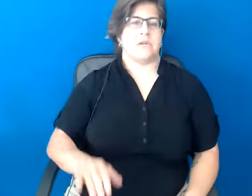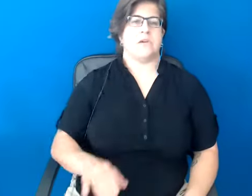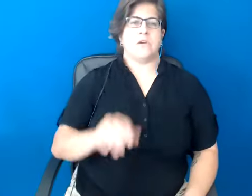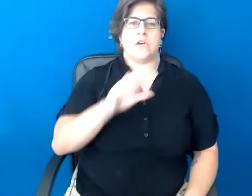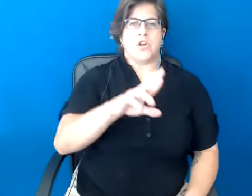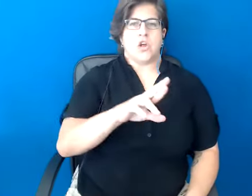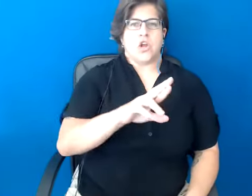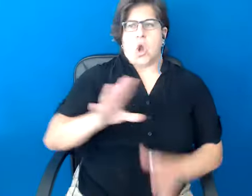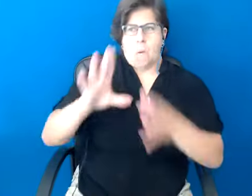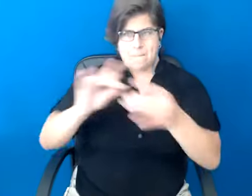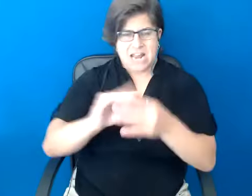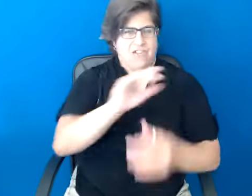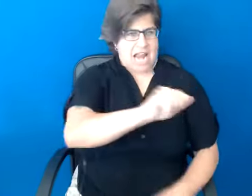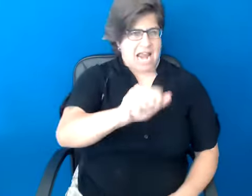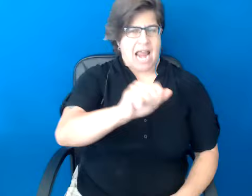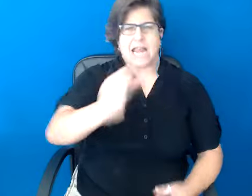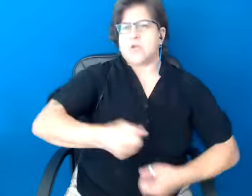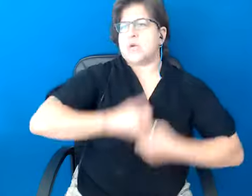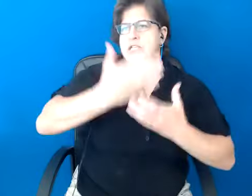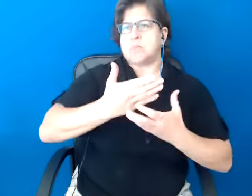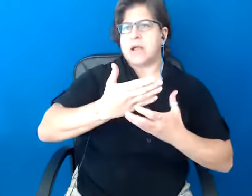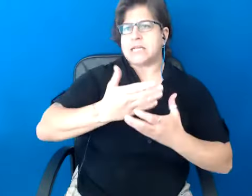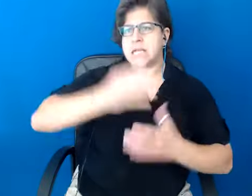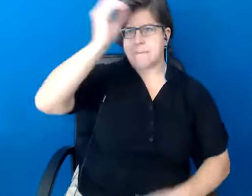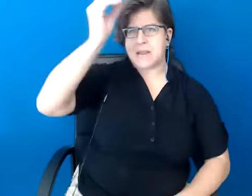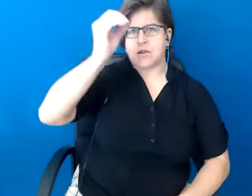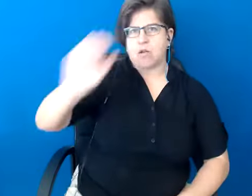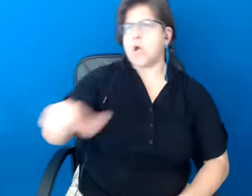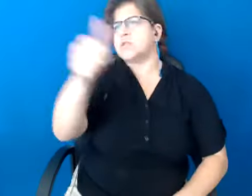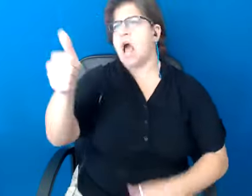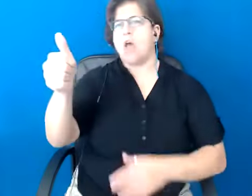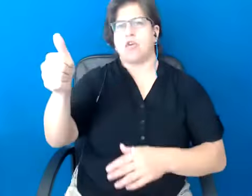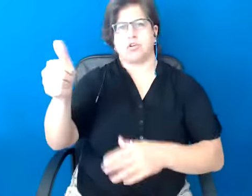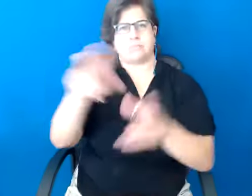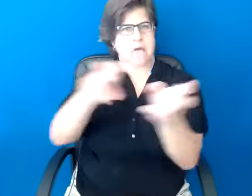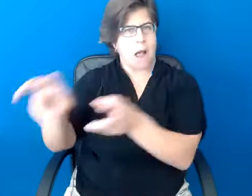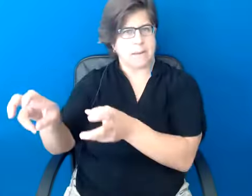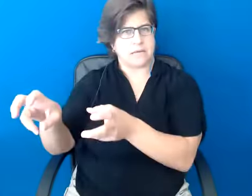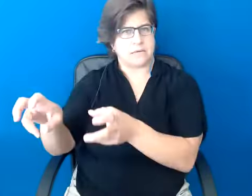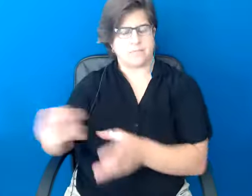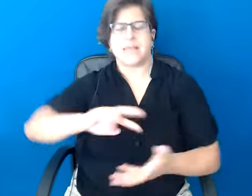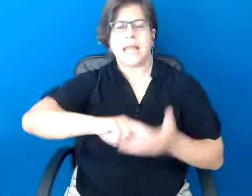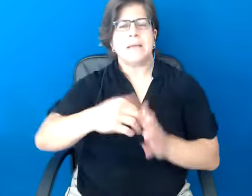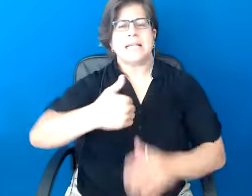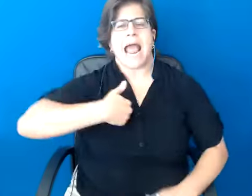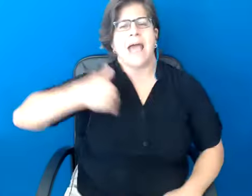We're called not to ever in such a way implicate AA to express an opinion on any of these